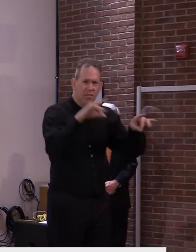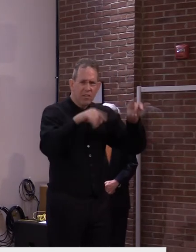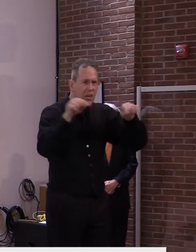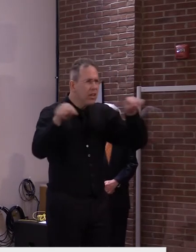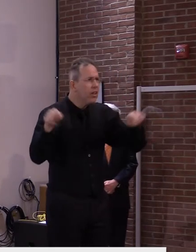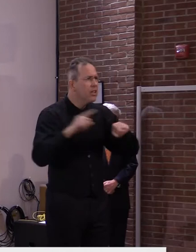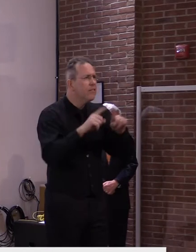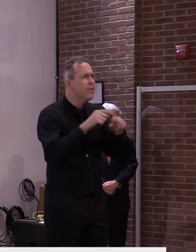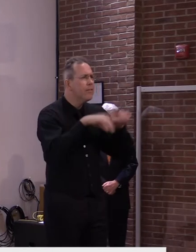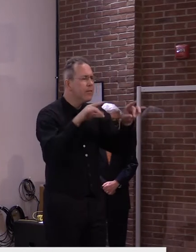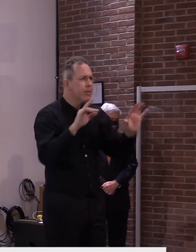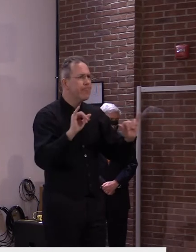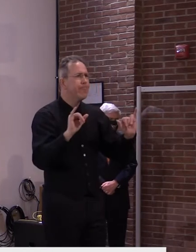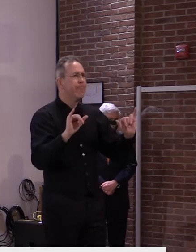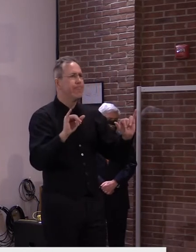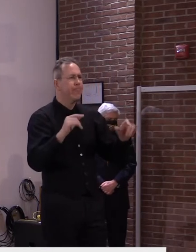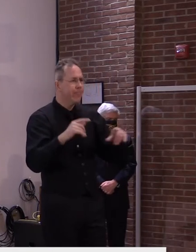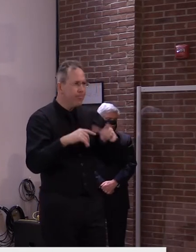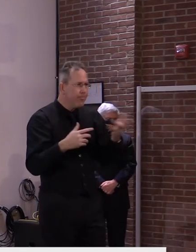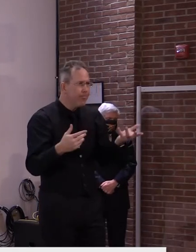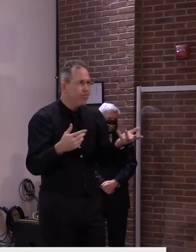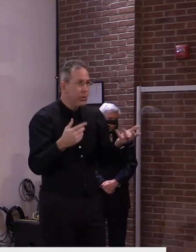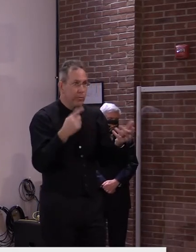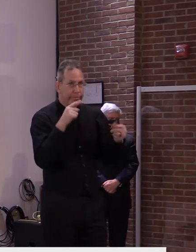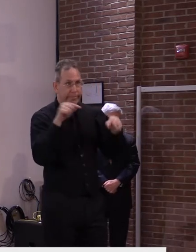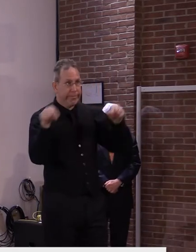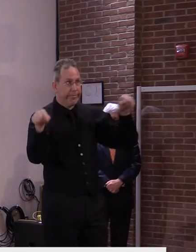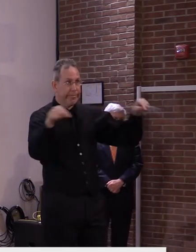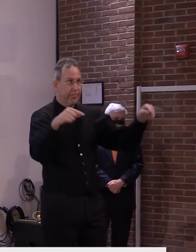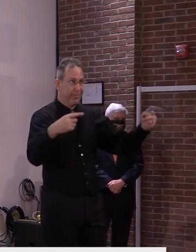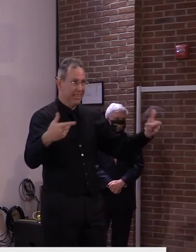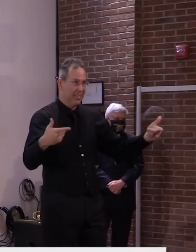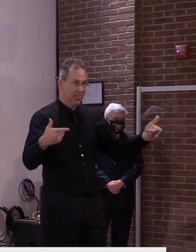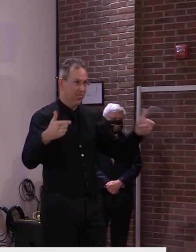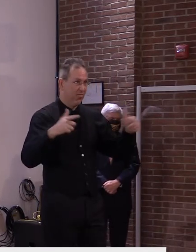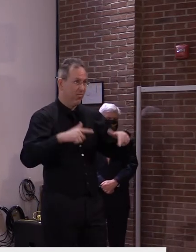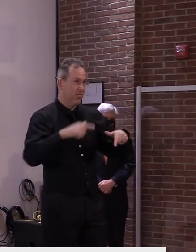make sure our ability to find it quickly when it shows up is there.